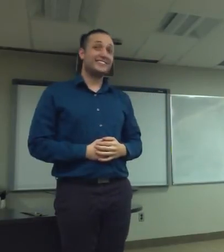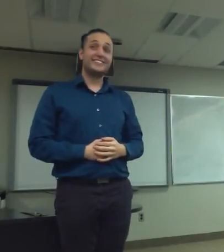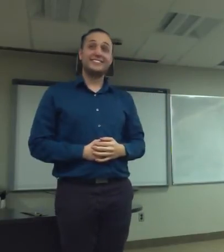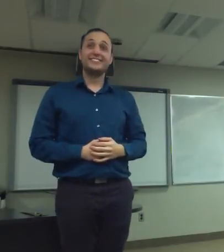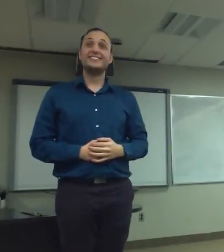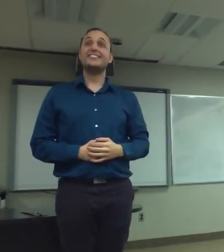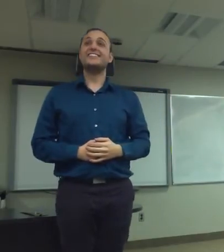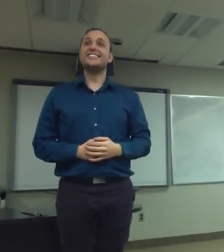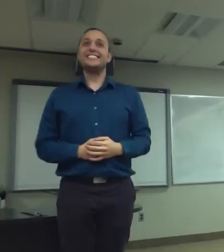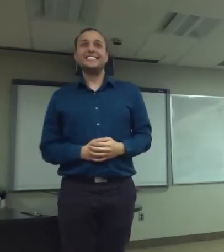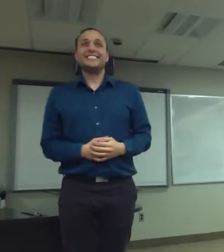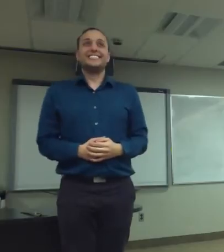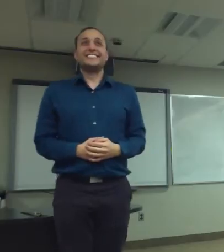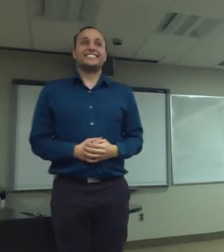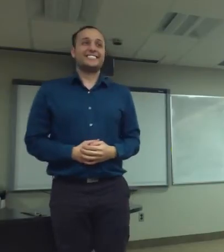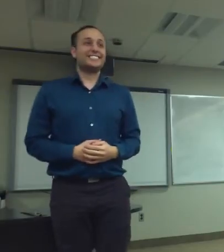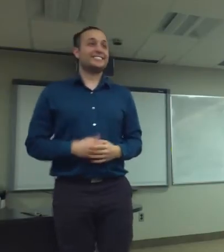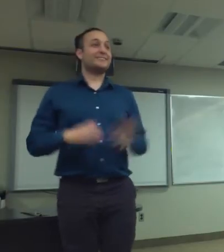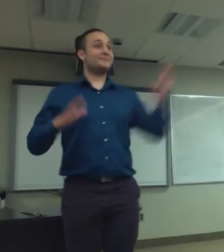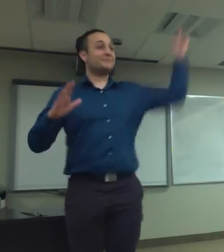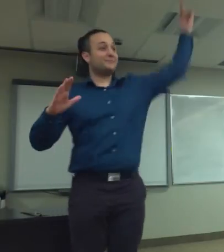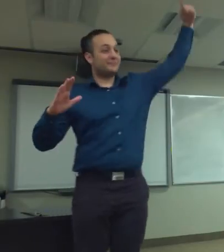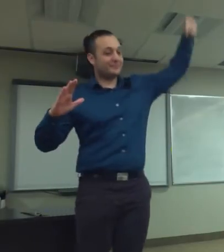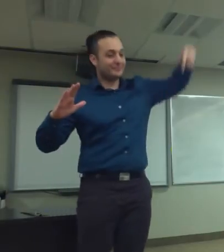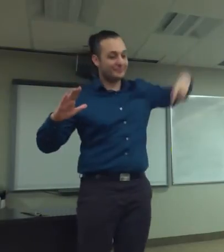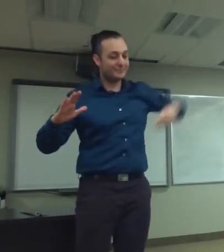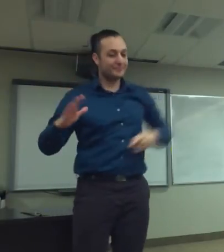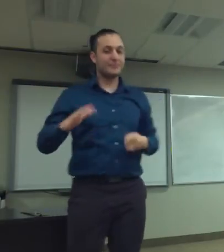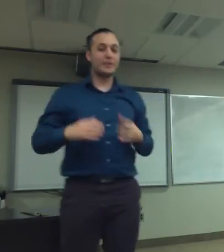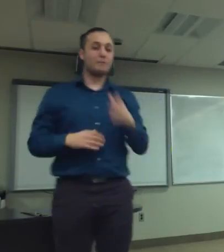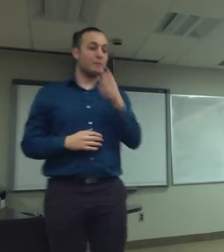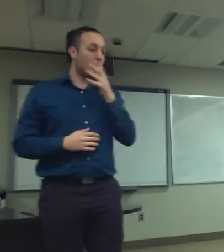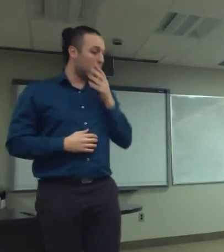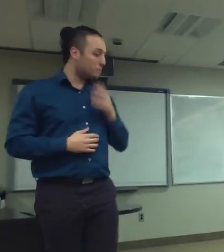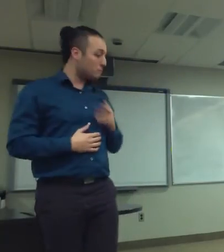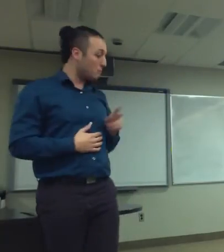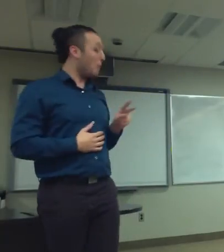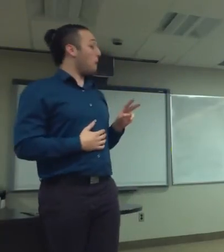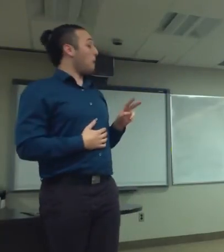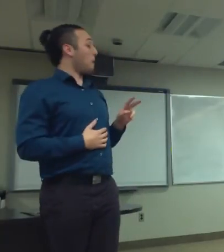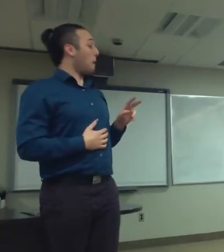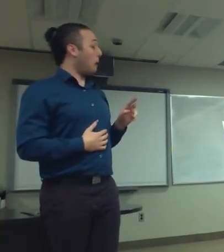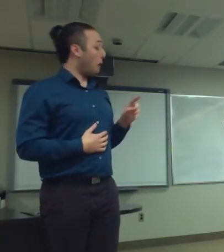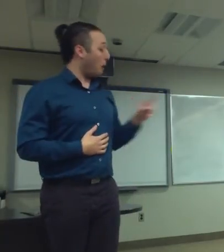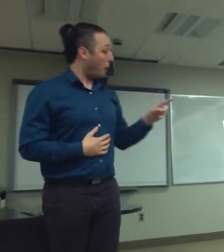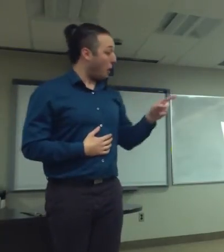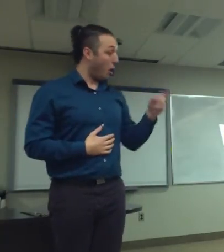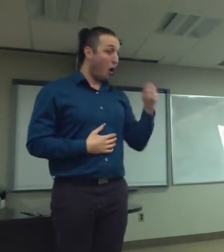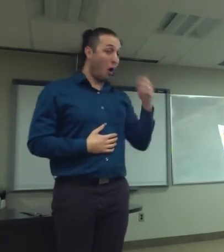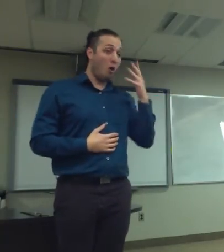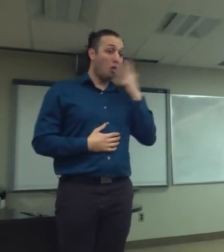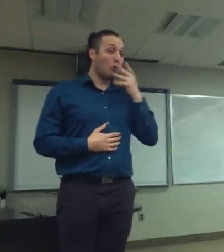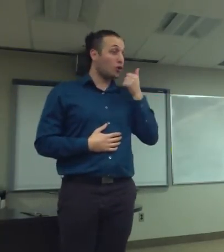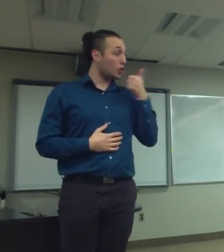She went downstairs and her mother said, "Why, Bridget, you're looking really good today."